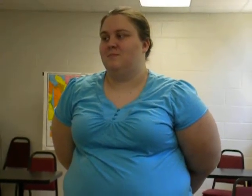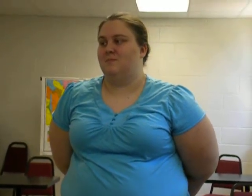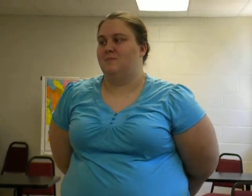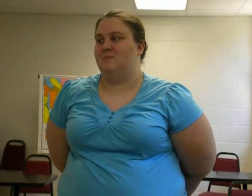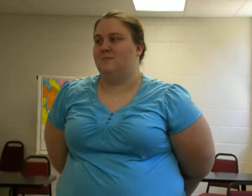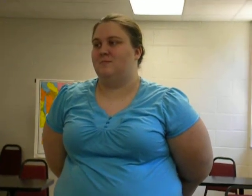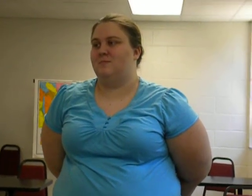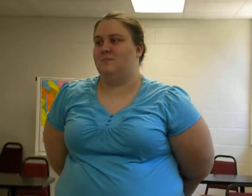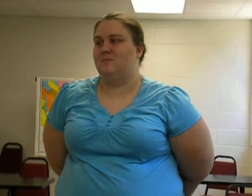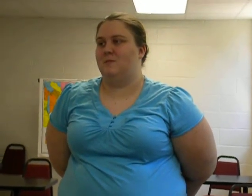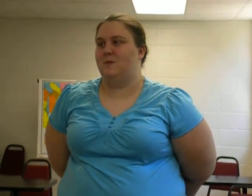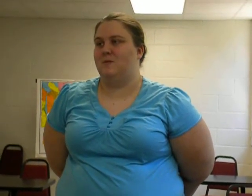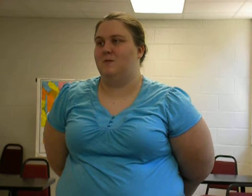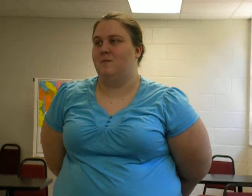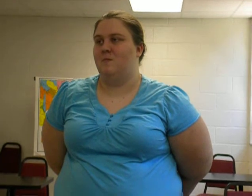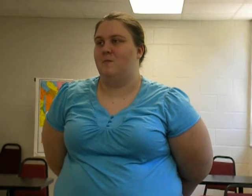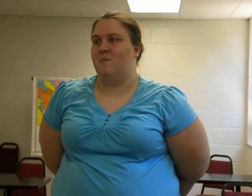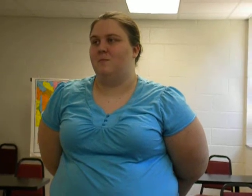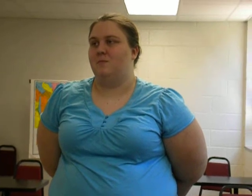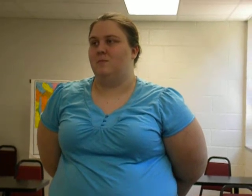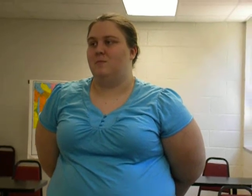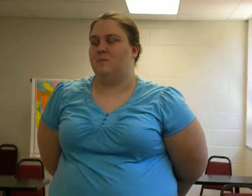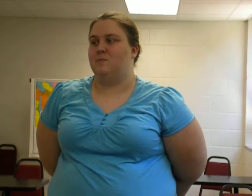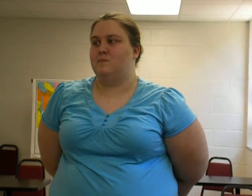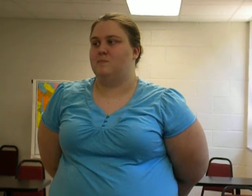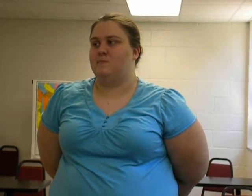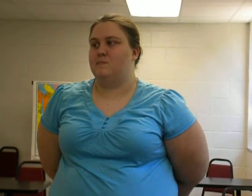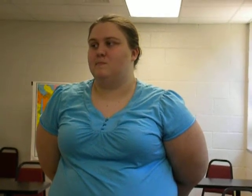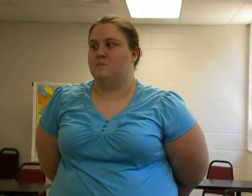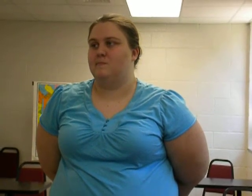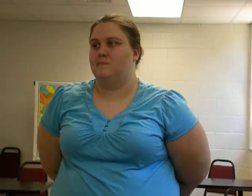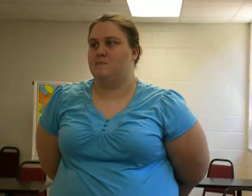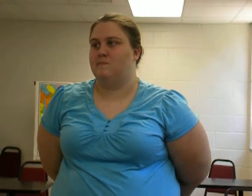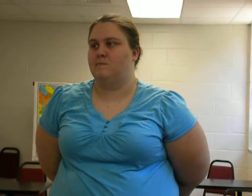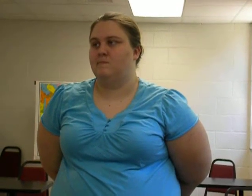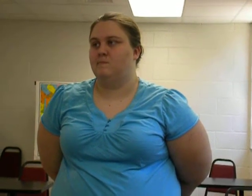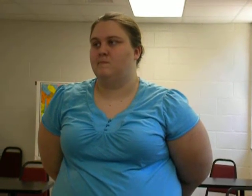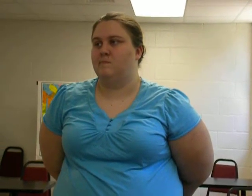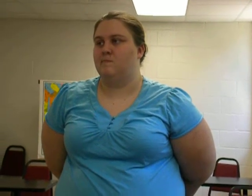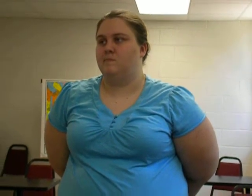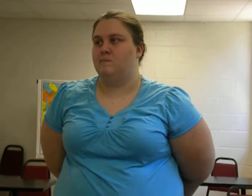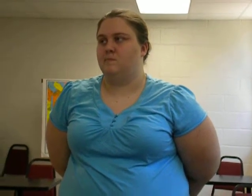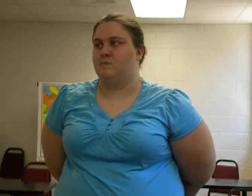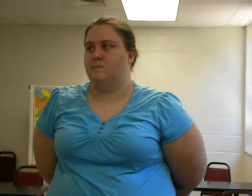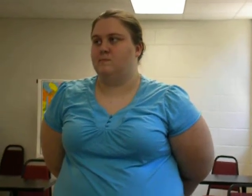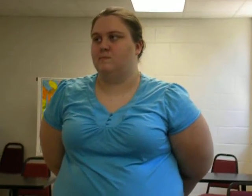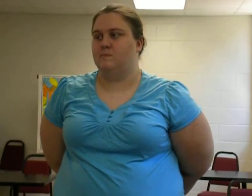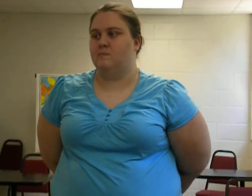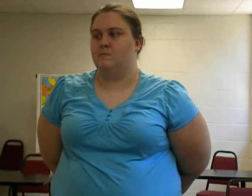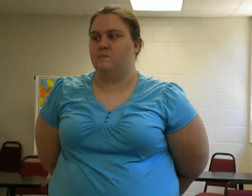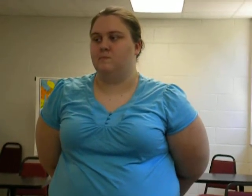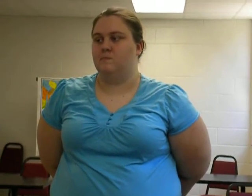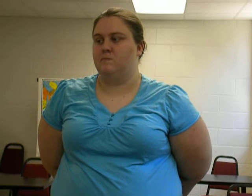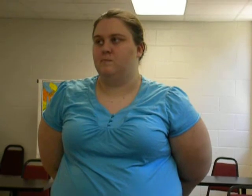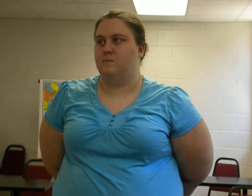Your first pocket knife is like the first universal tool that you're given. It's a spatula, it's a pry bar, it's